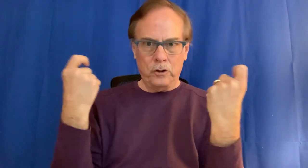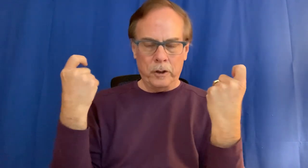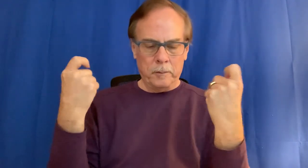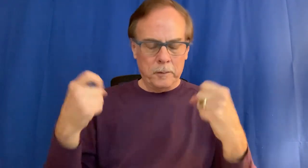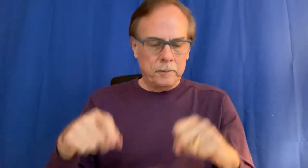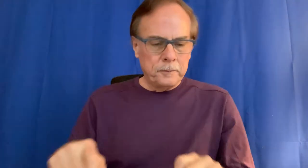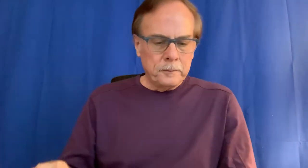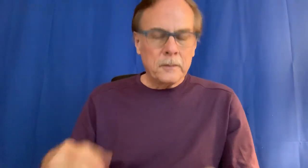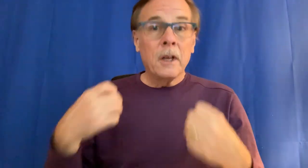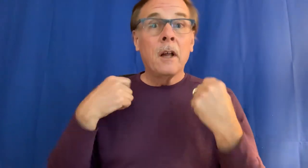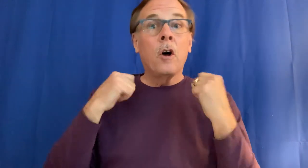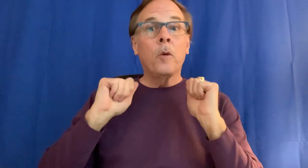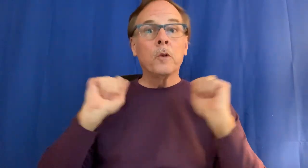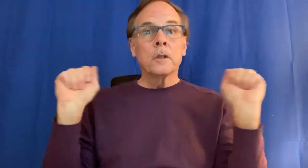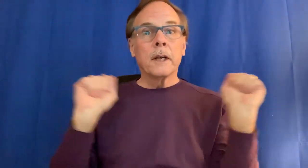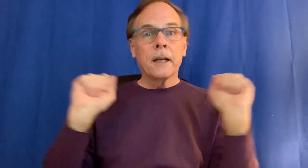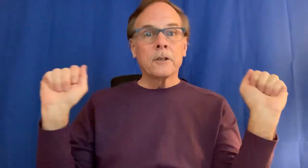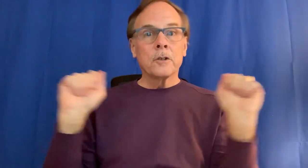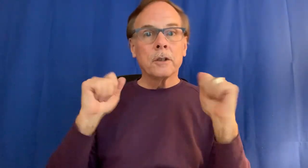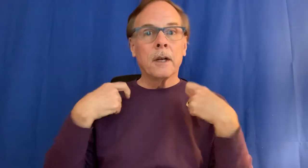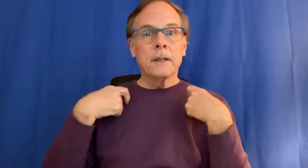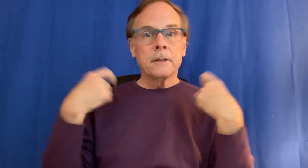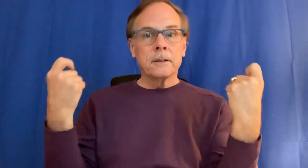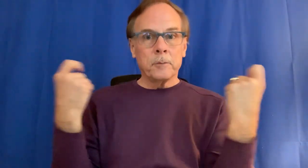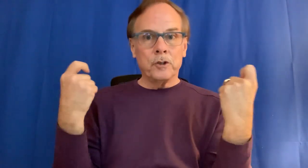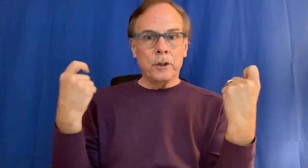Gym. Almost like exercise, except gym.